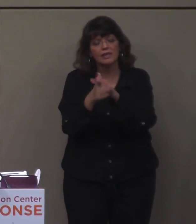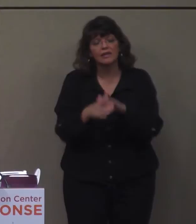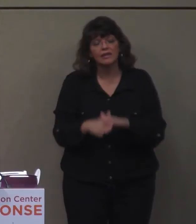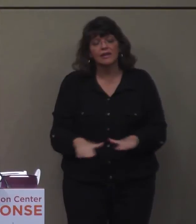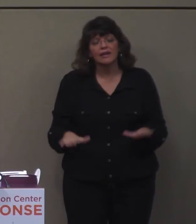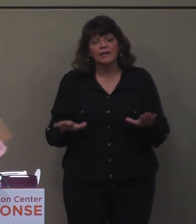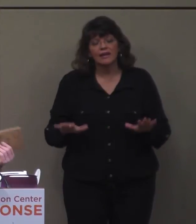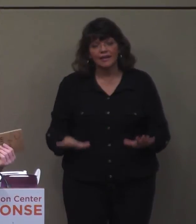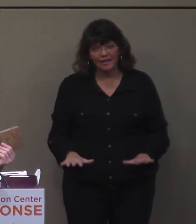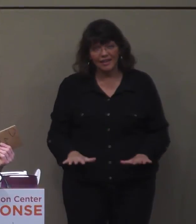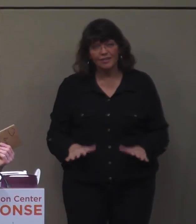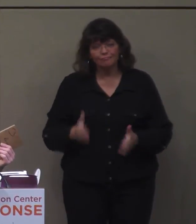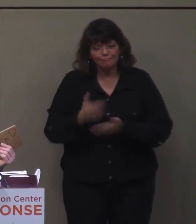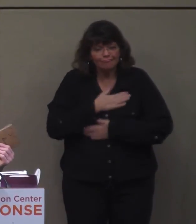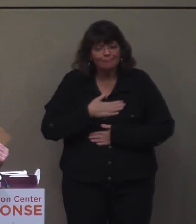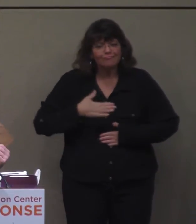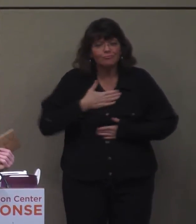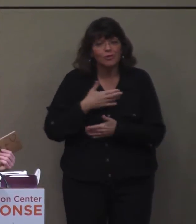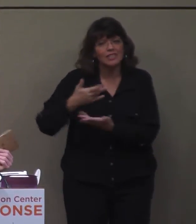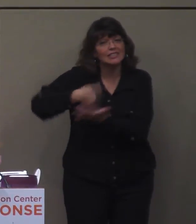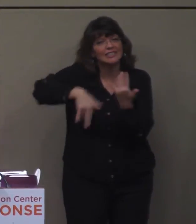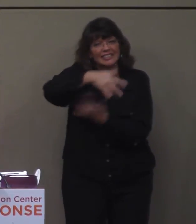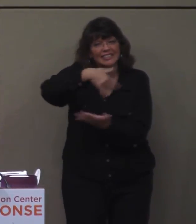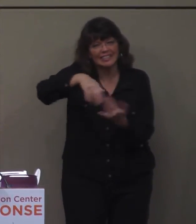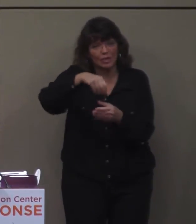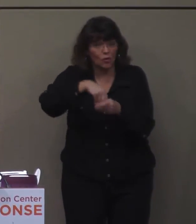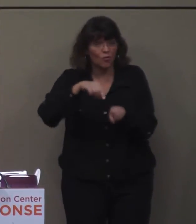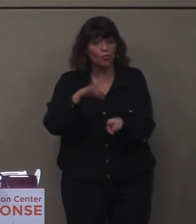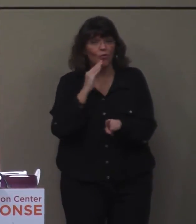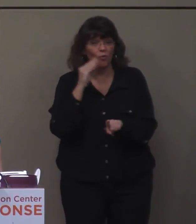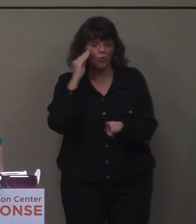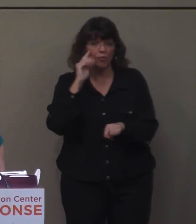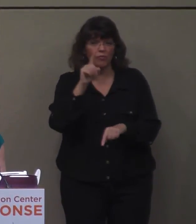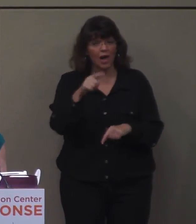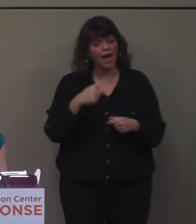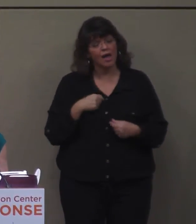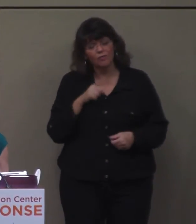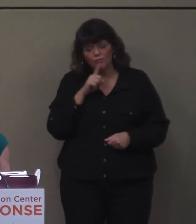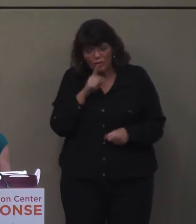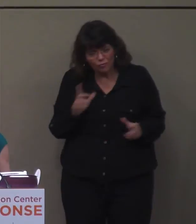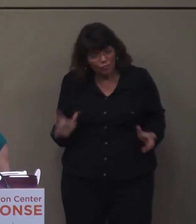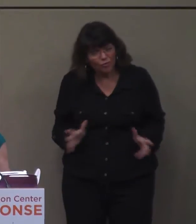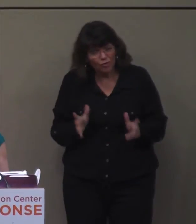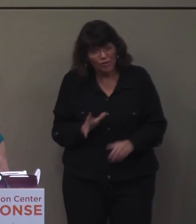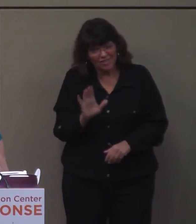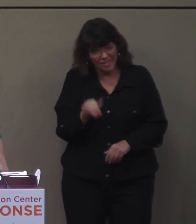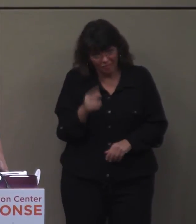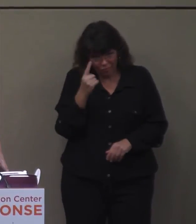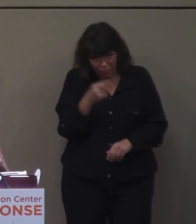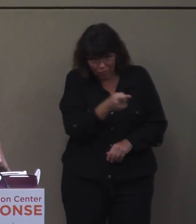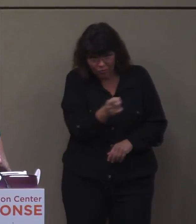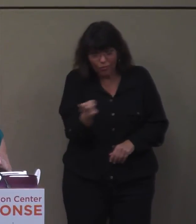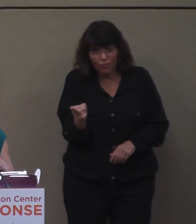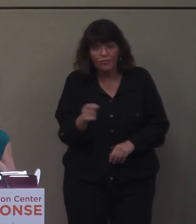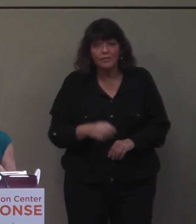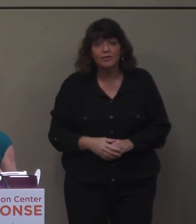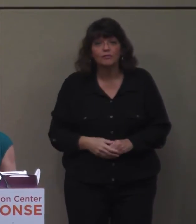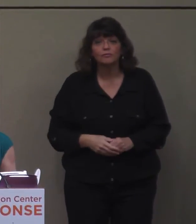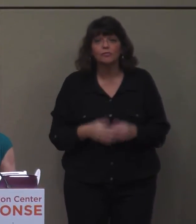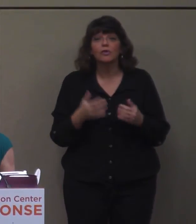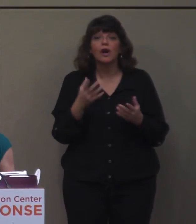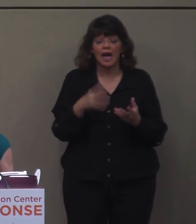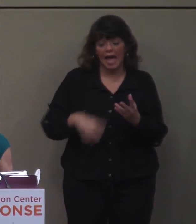of positivity ideas that I would like you to encourage. And in addition to being grateful, I